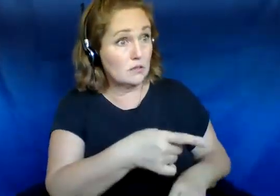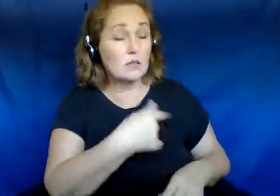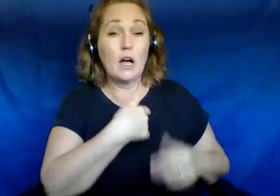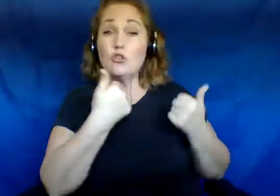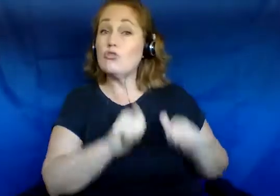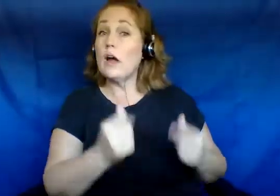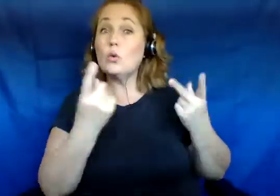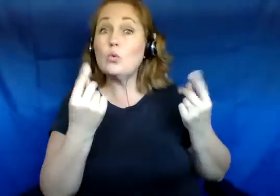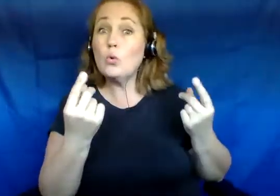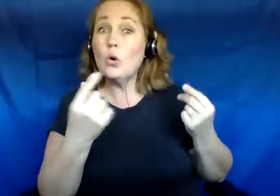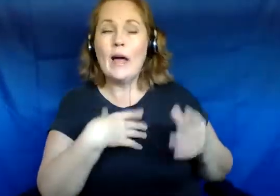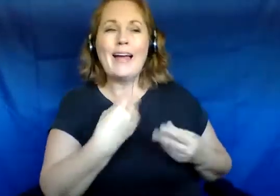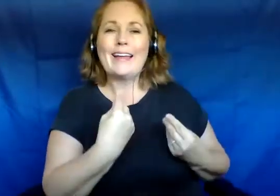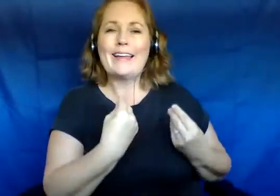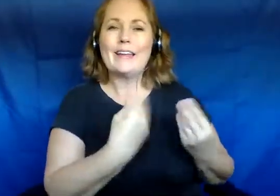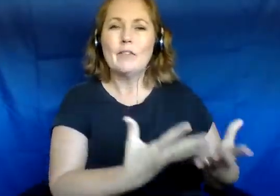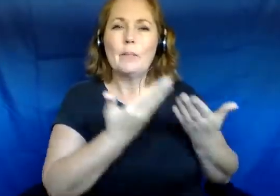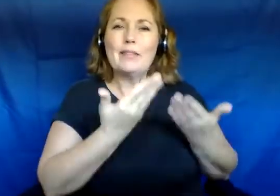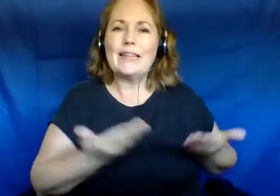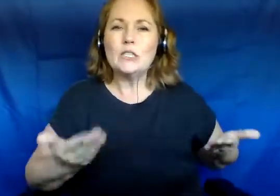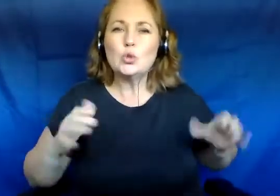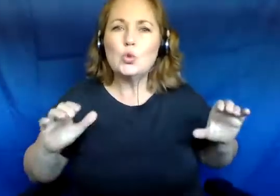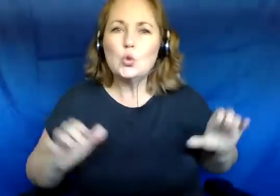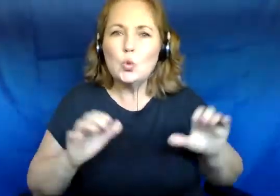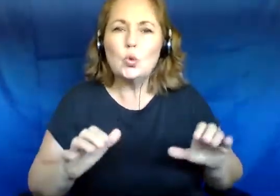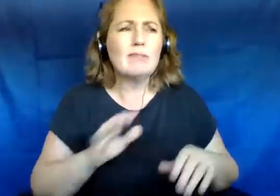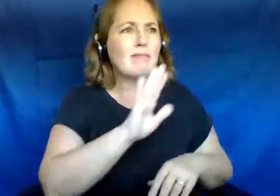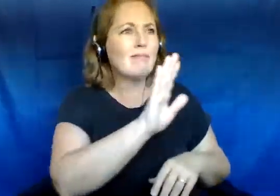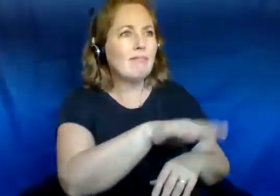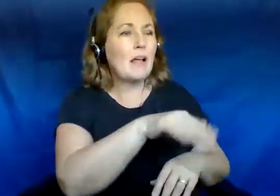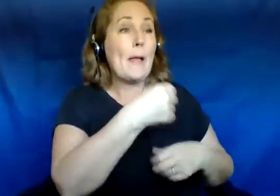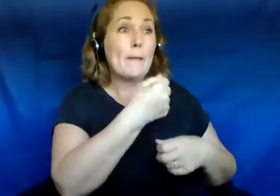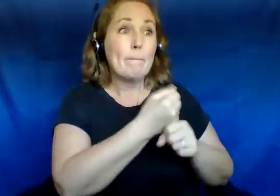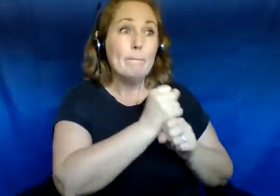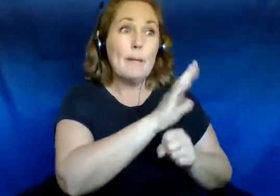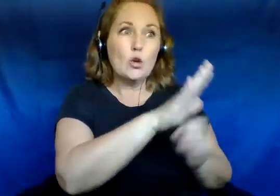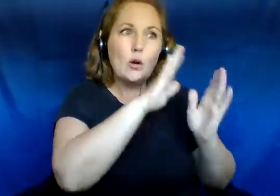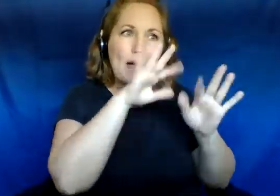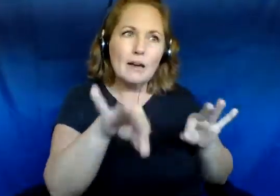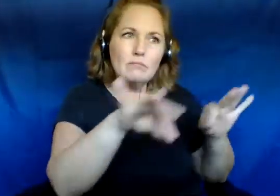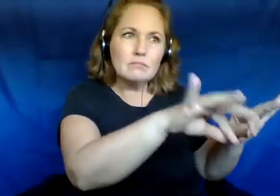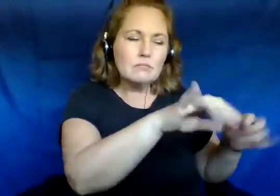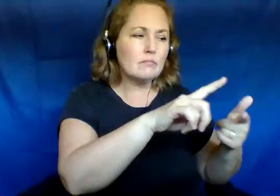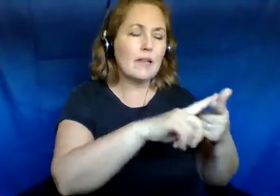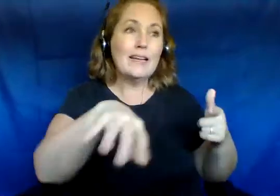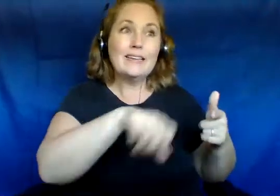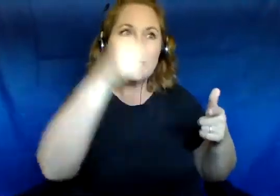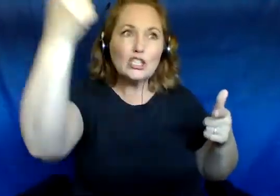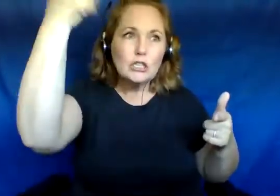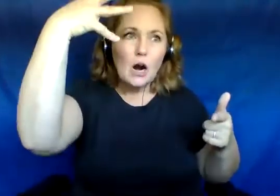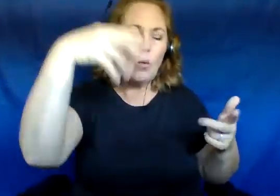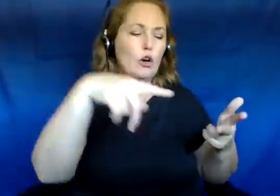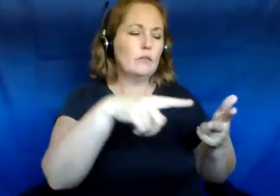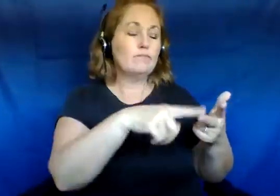is give them things to do. Make your bed, take a shower, get up and